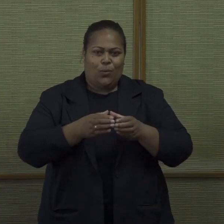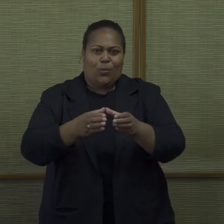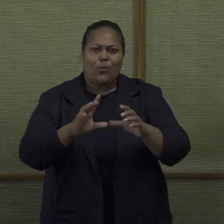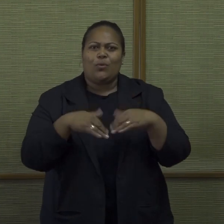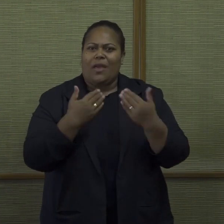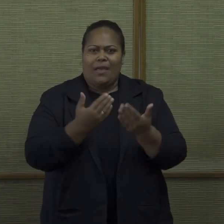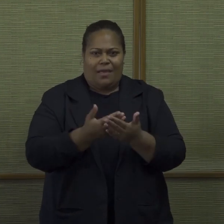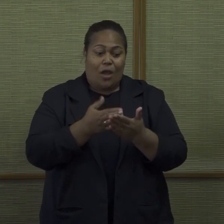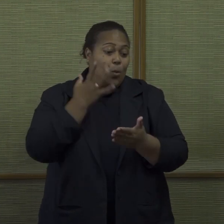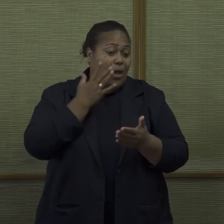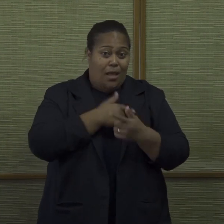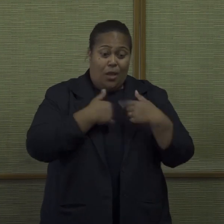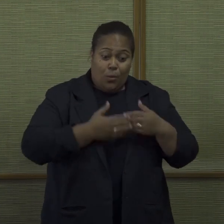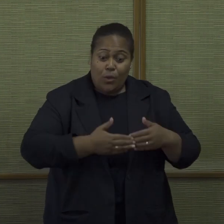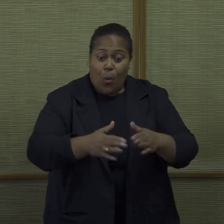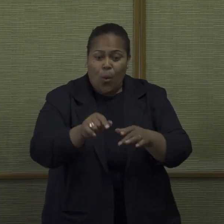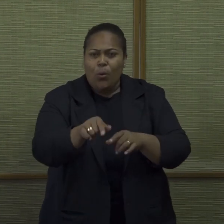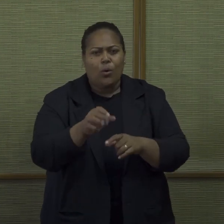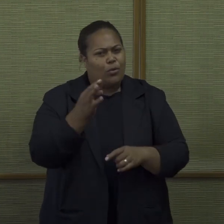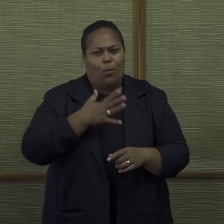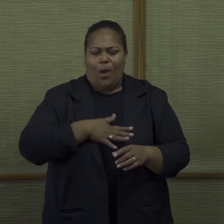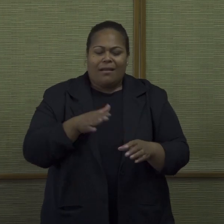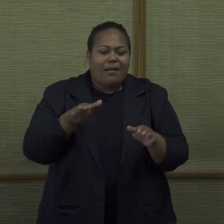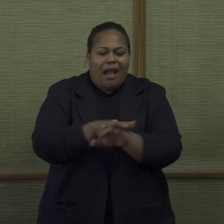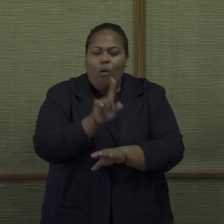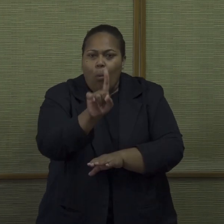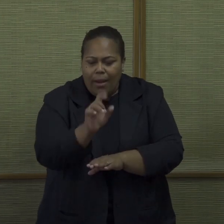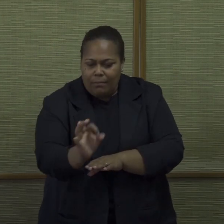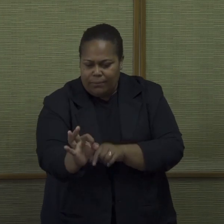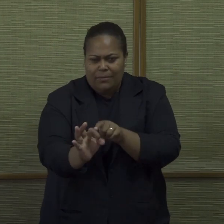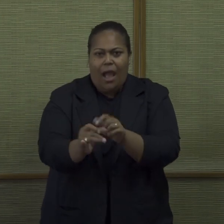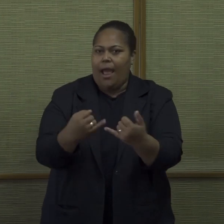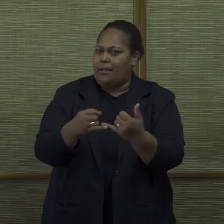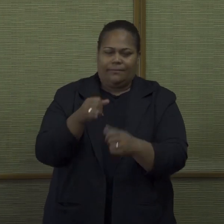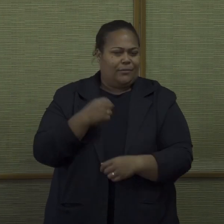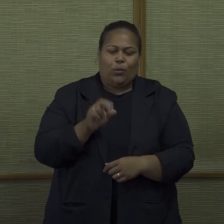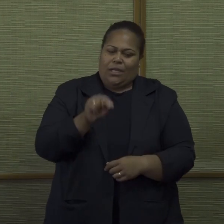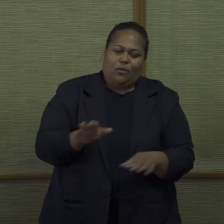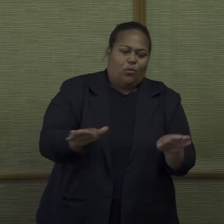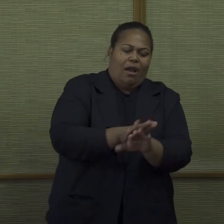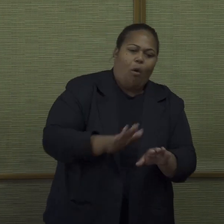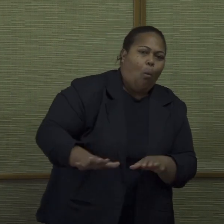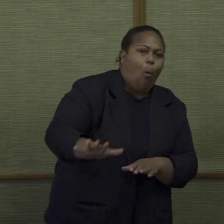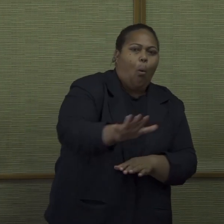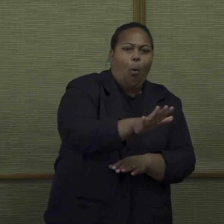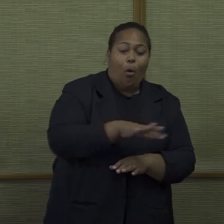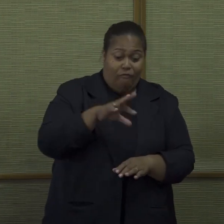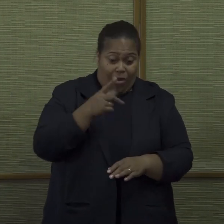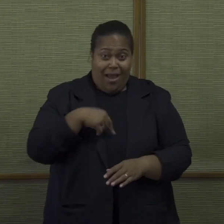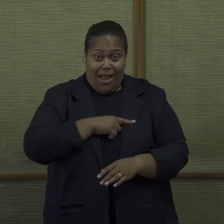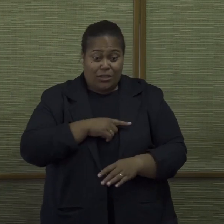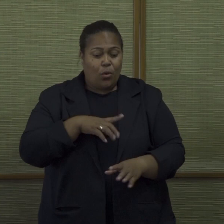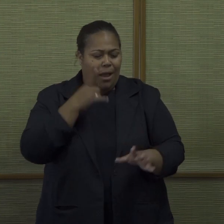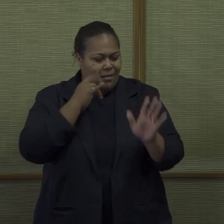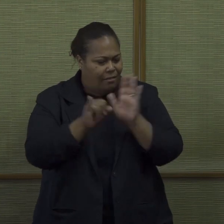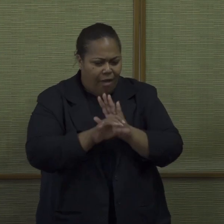not only take food ration only for Matuku, we would like to cover all the islands. In order to do that, we have to have the overview of the damages across all